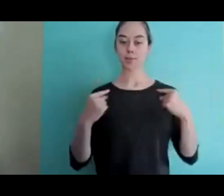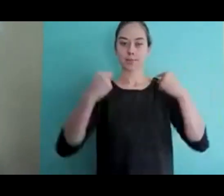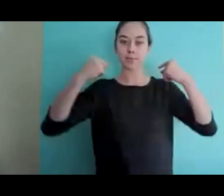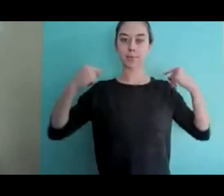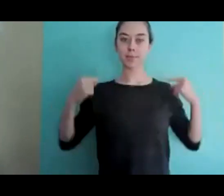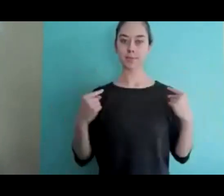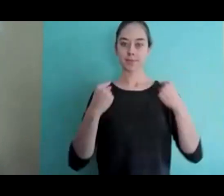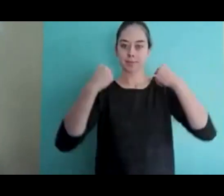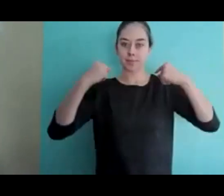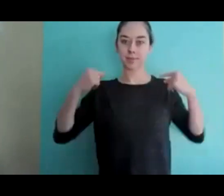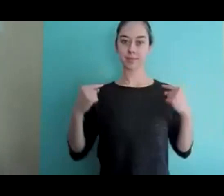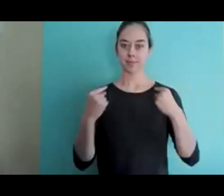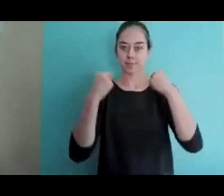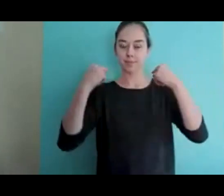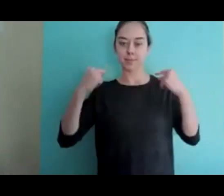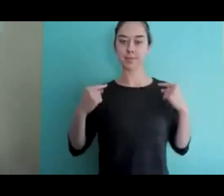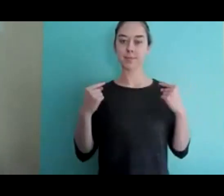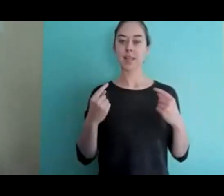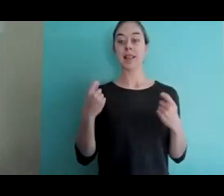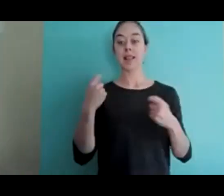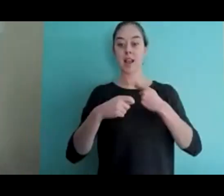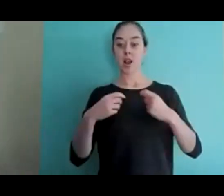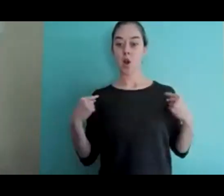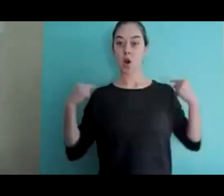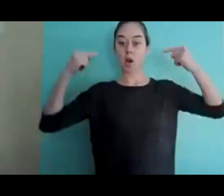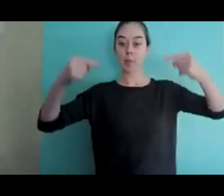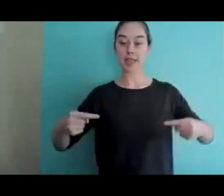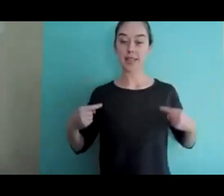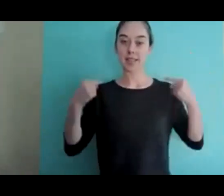Oh, full circles and the other way.